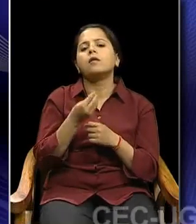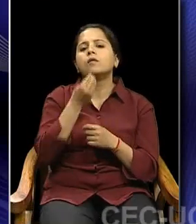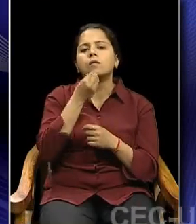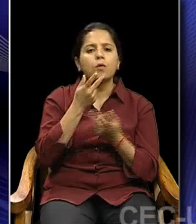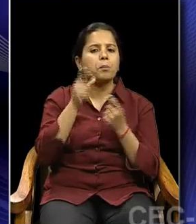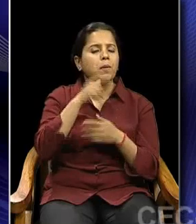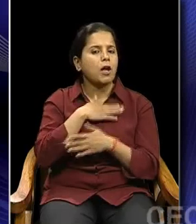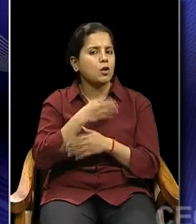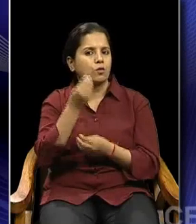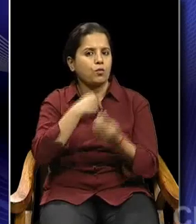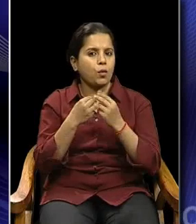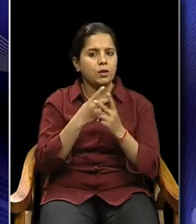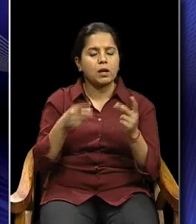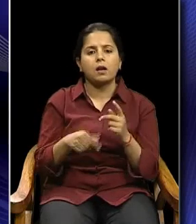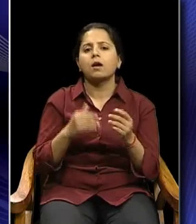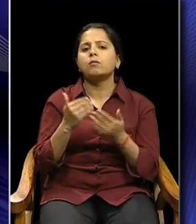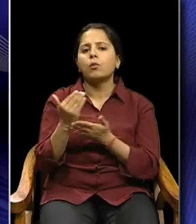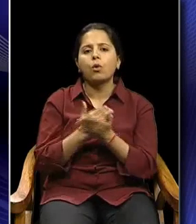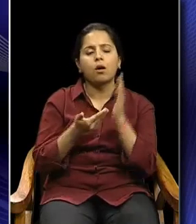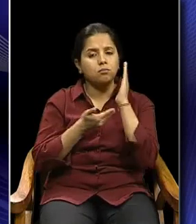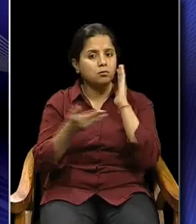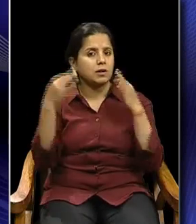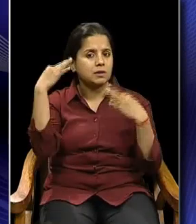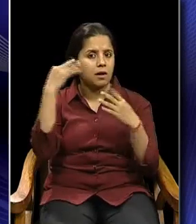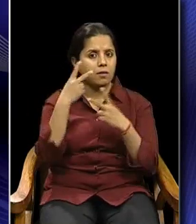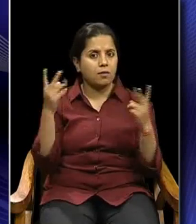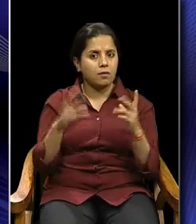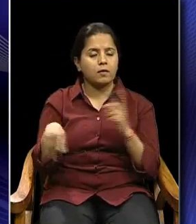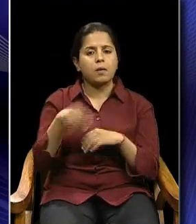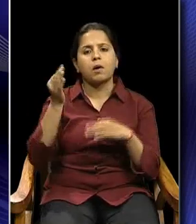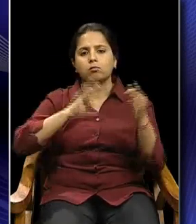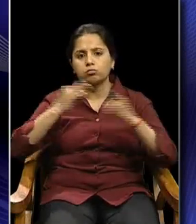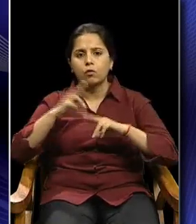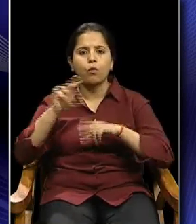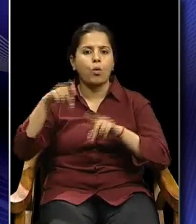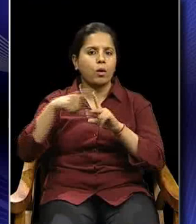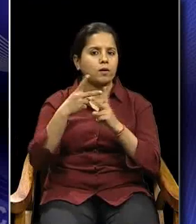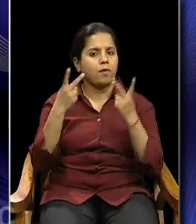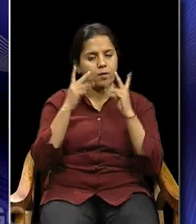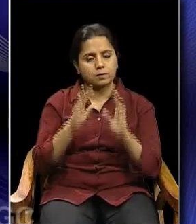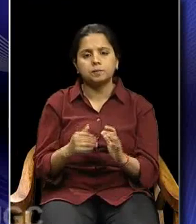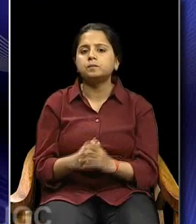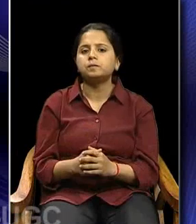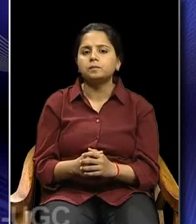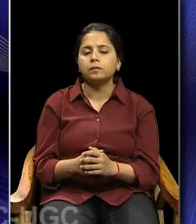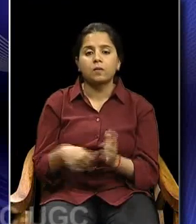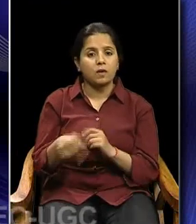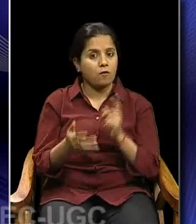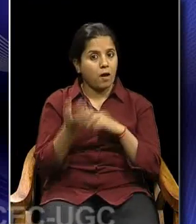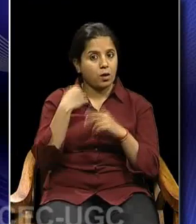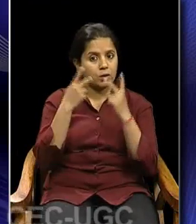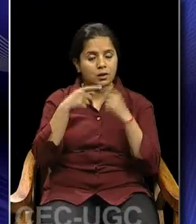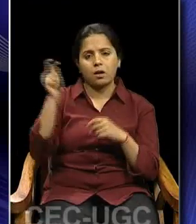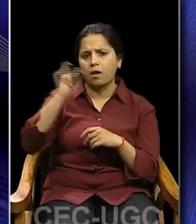the cultural programs they are also being organized, including the folk dances as well. So we find that